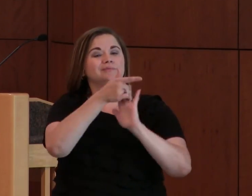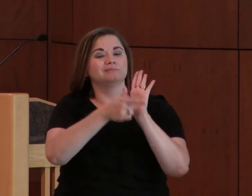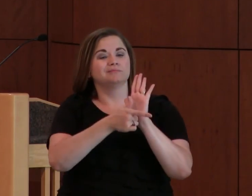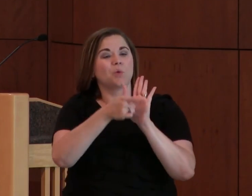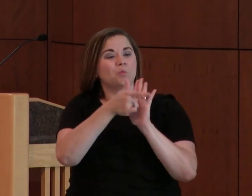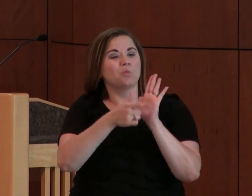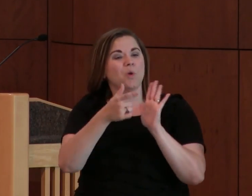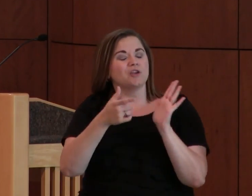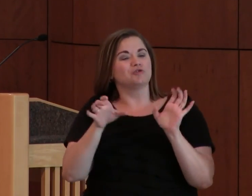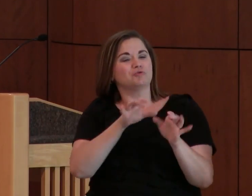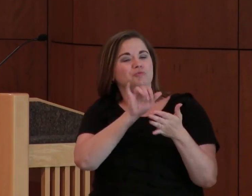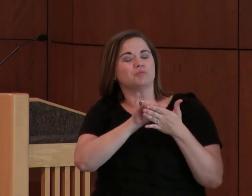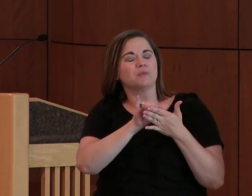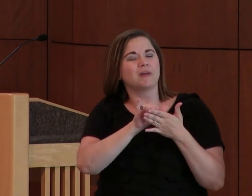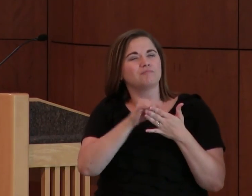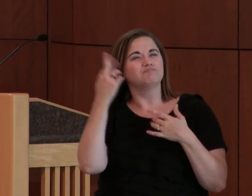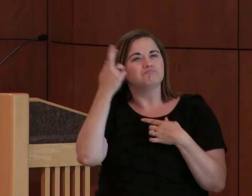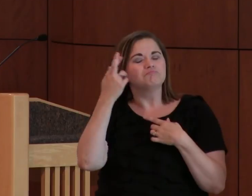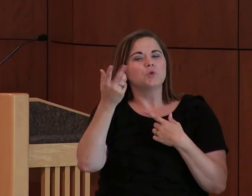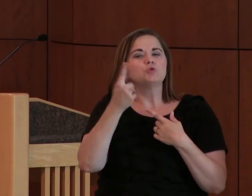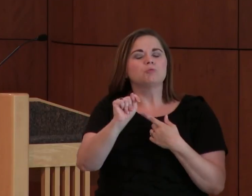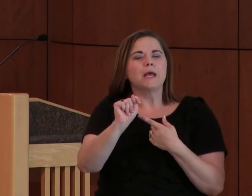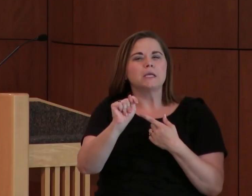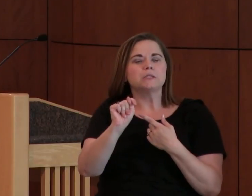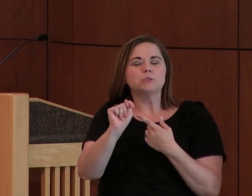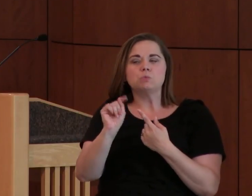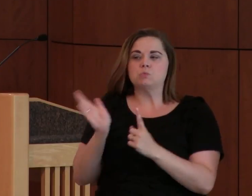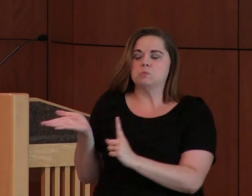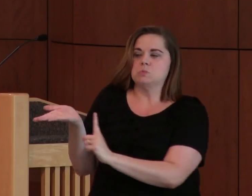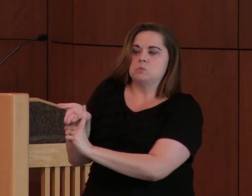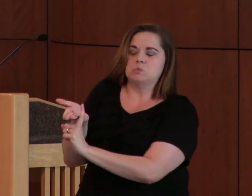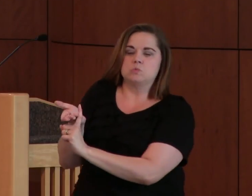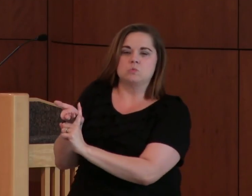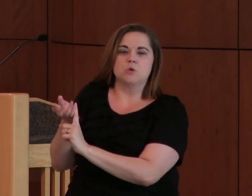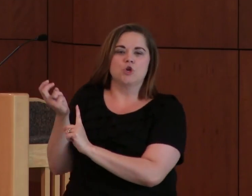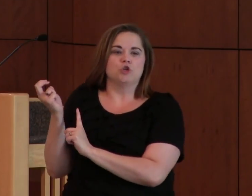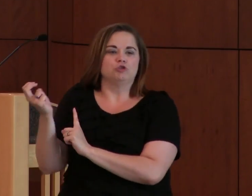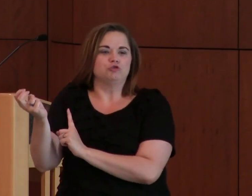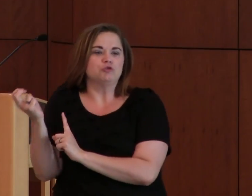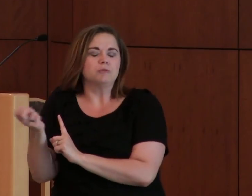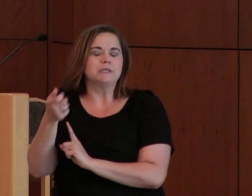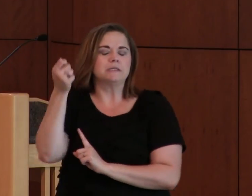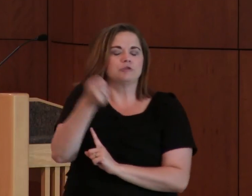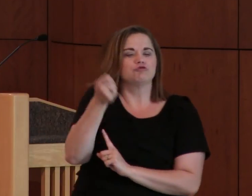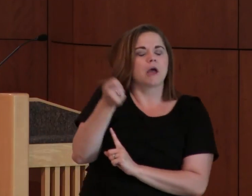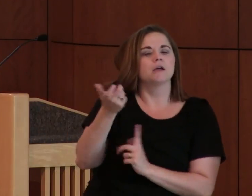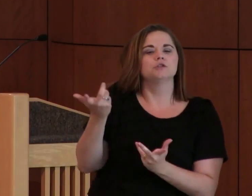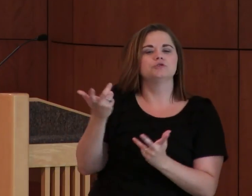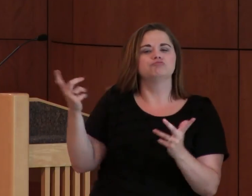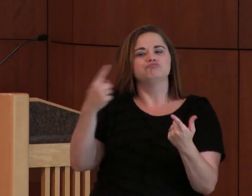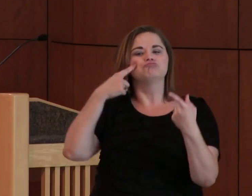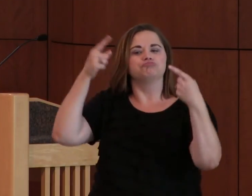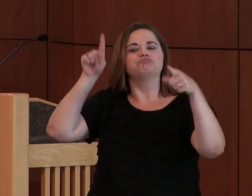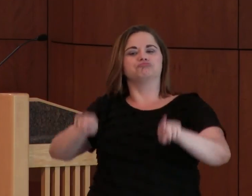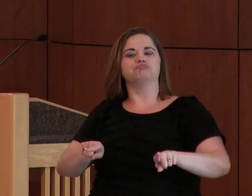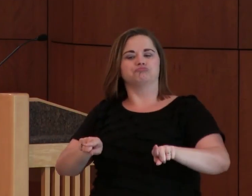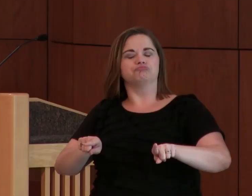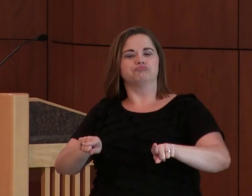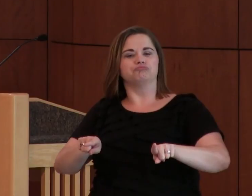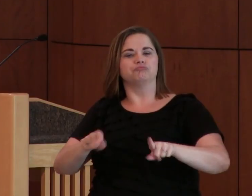for a reason. They're trying to persuade a jury and a courtroom and a judge to all come to a conclusion that they want everyone